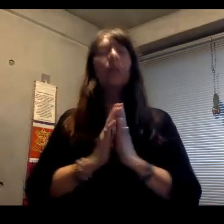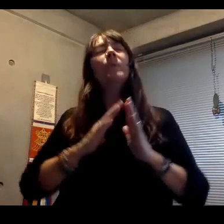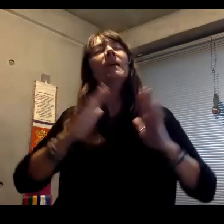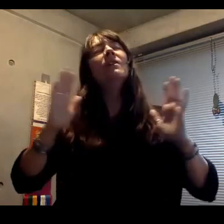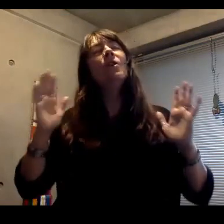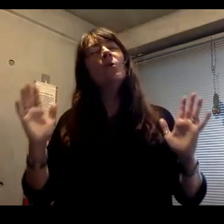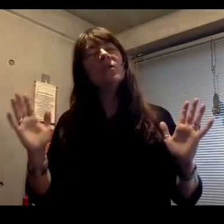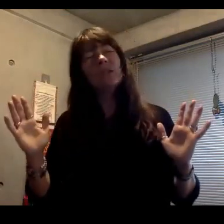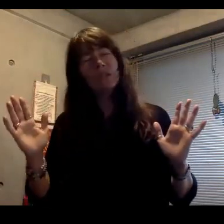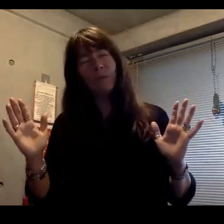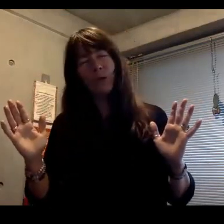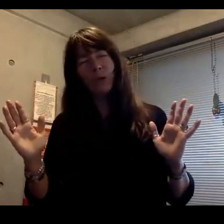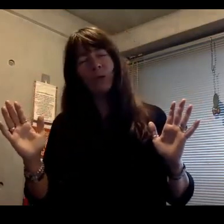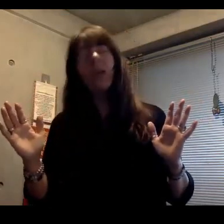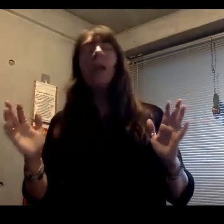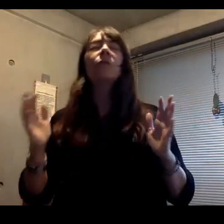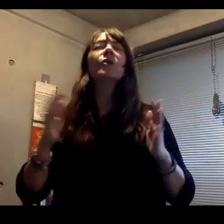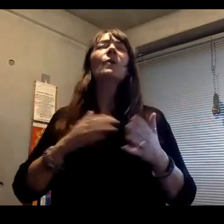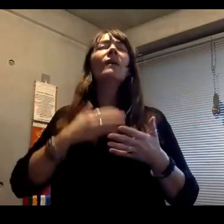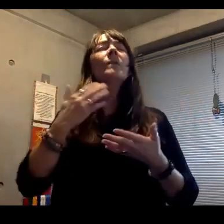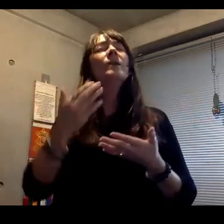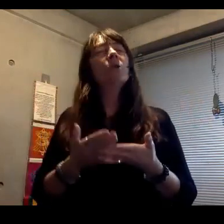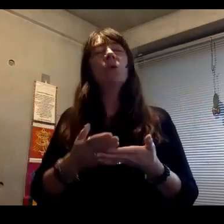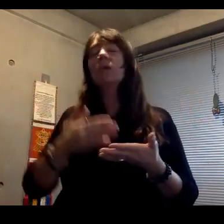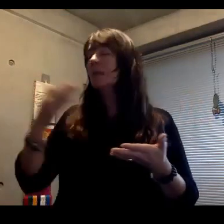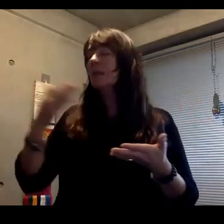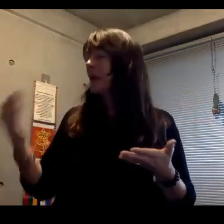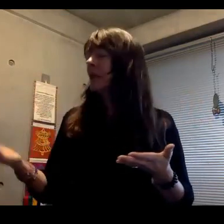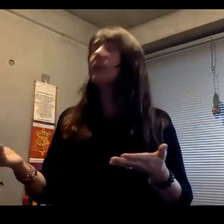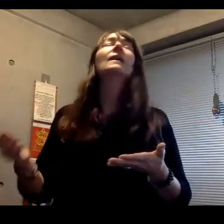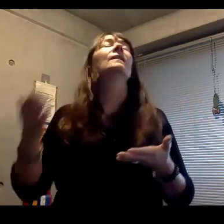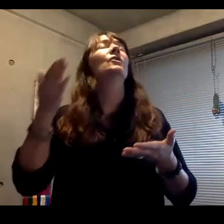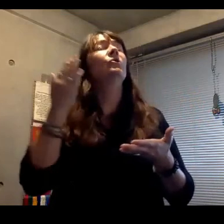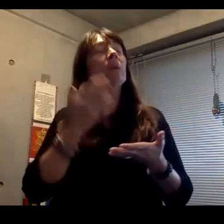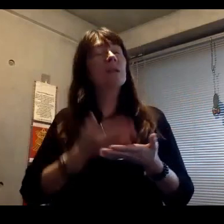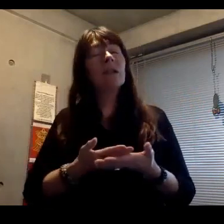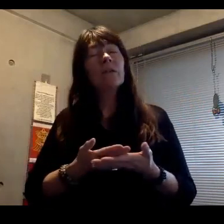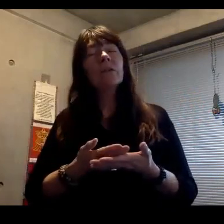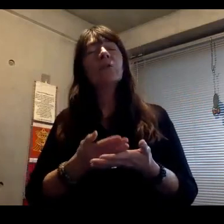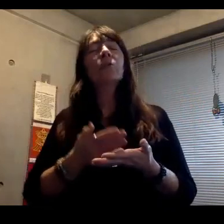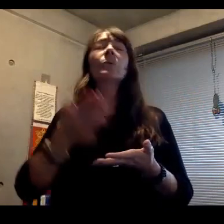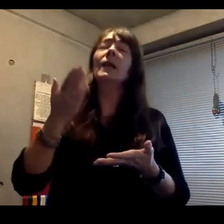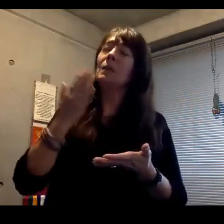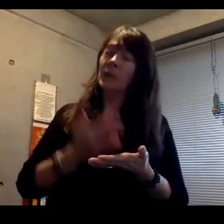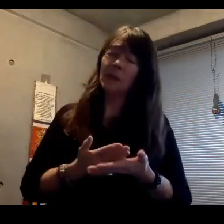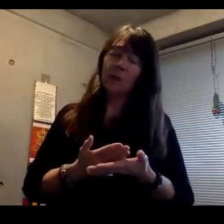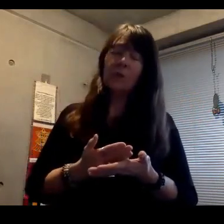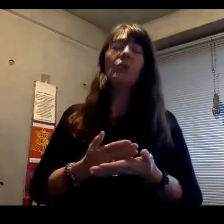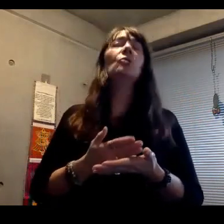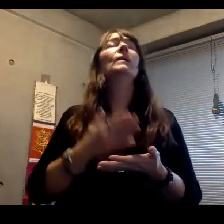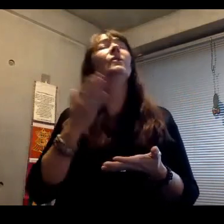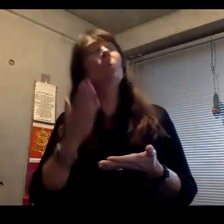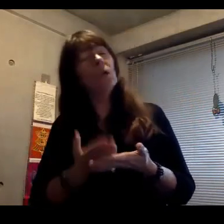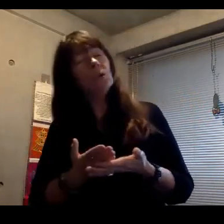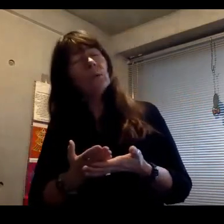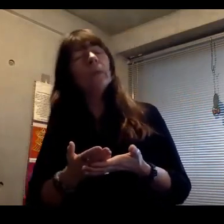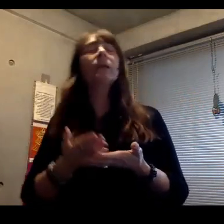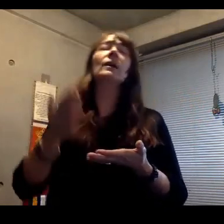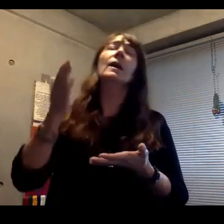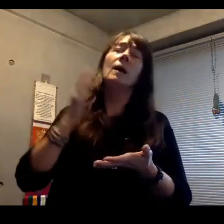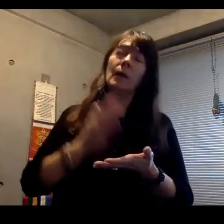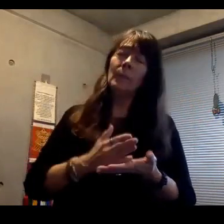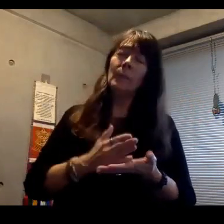These are big notions for you. For you have been told, and many, that you must live a certain way, be a good human, the world